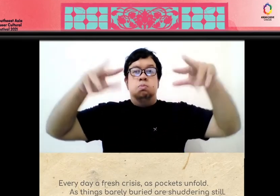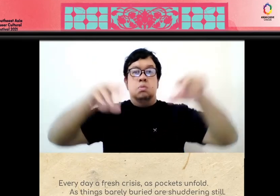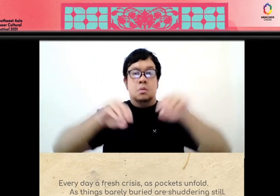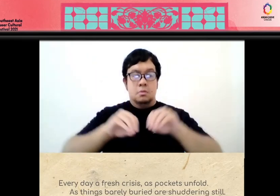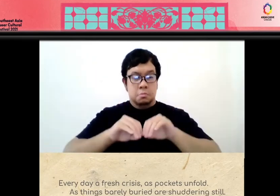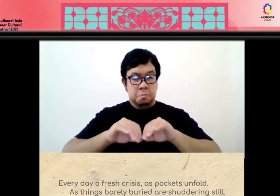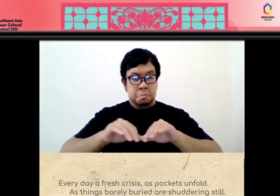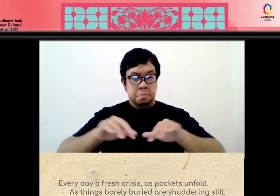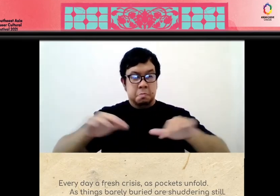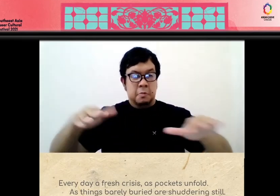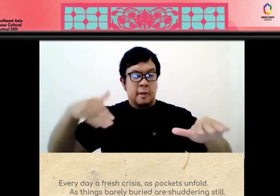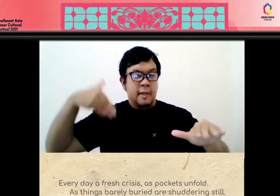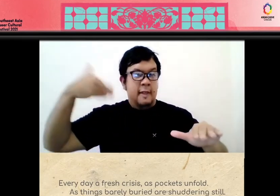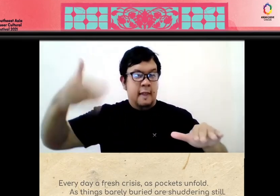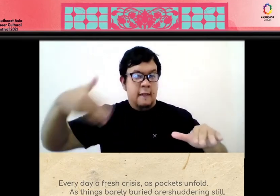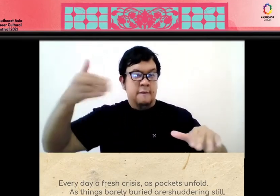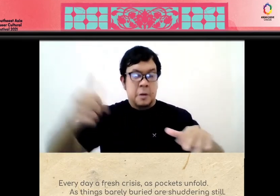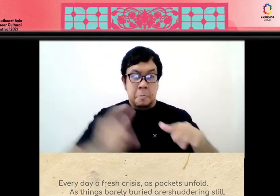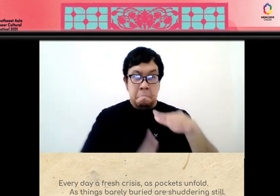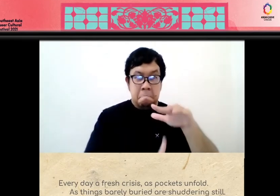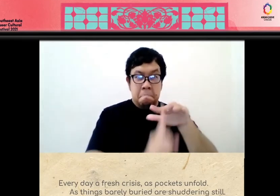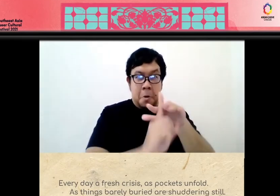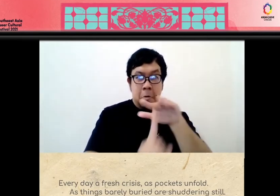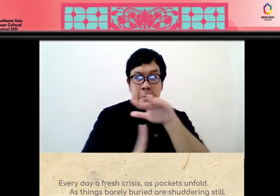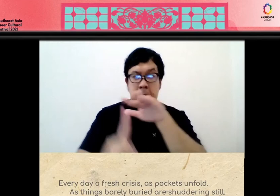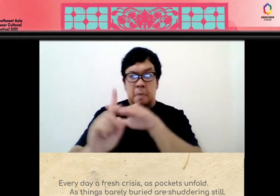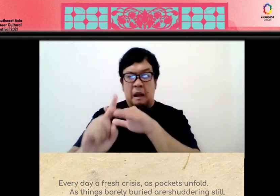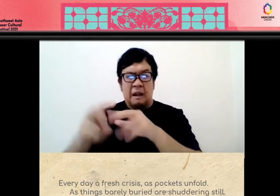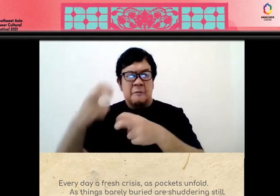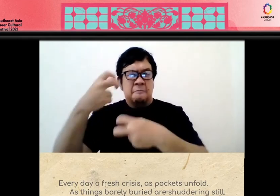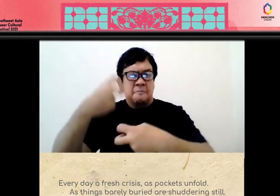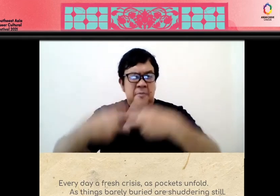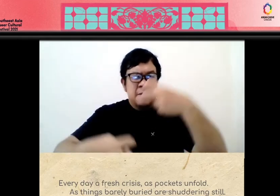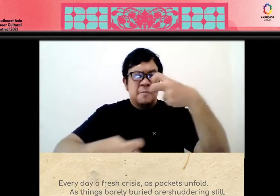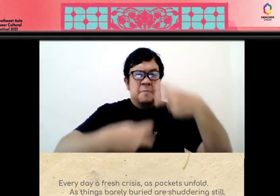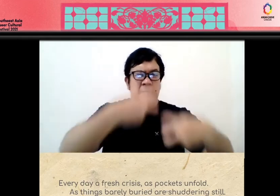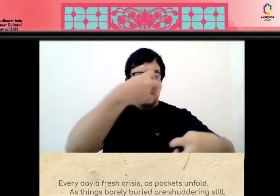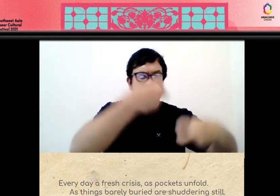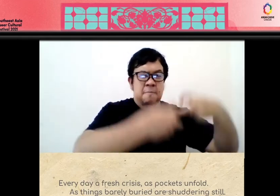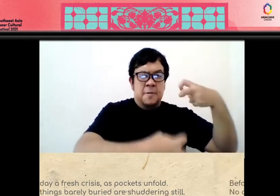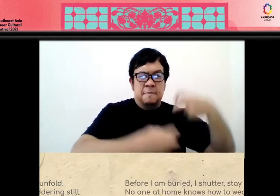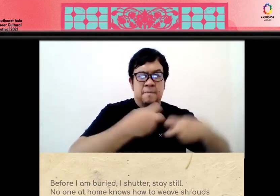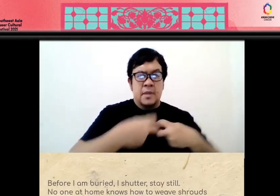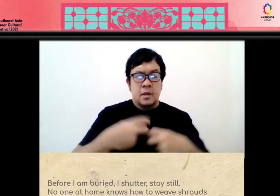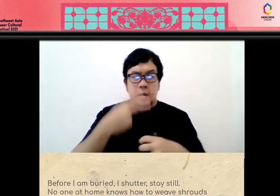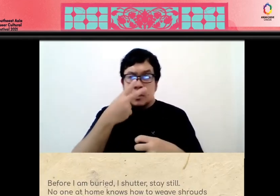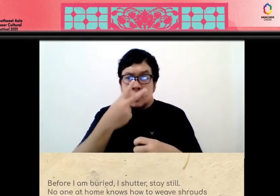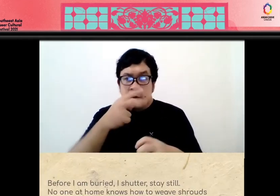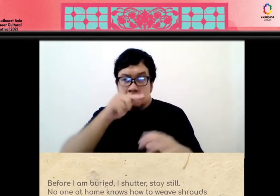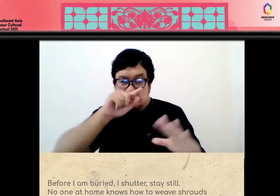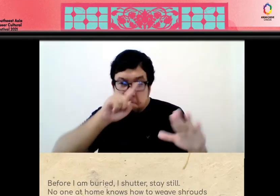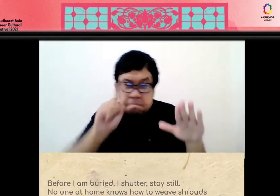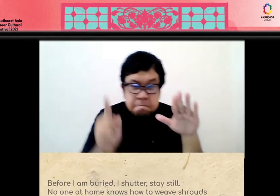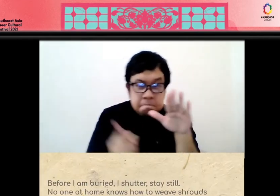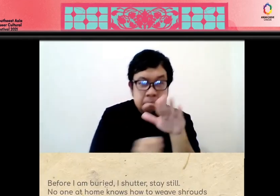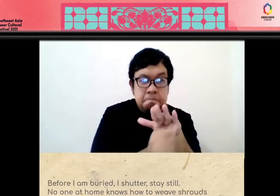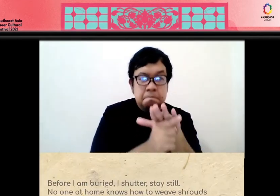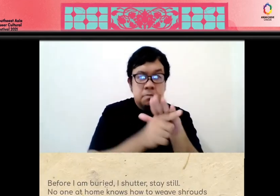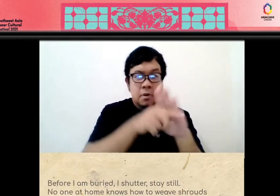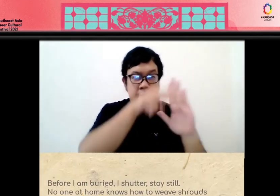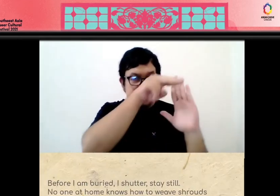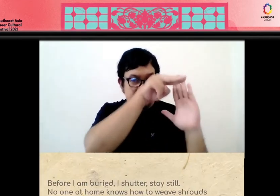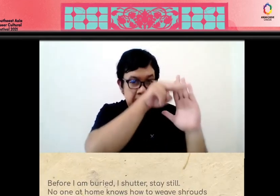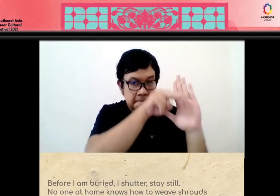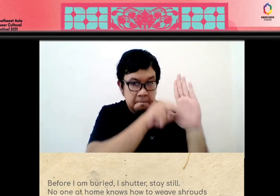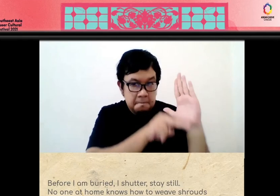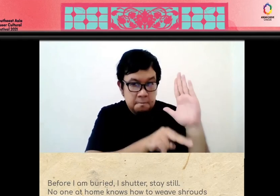unfold, as things barely buried are shuddering still. Before I am buried, I shudder,